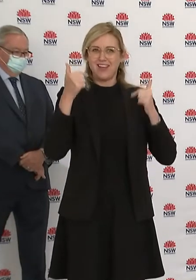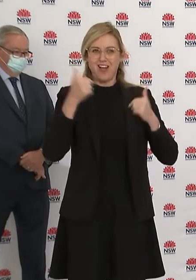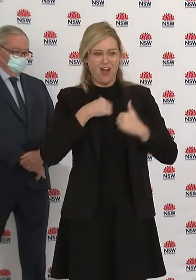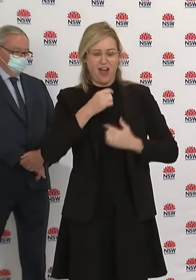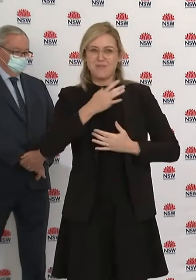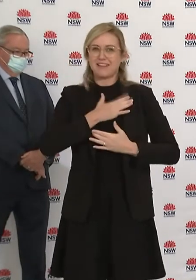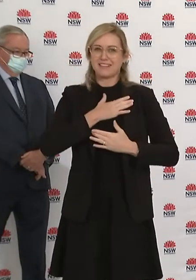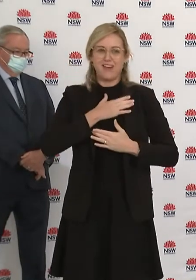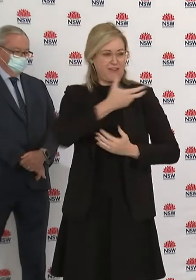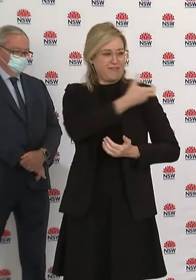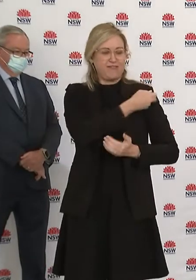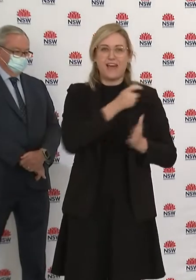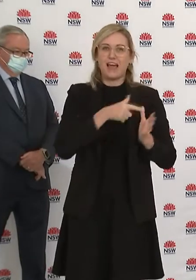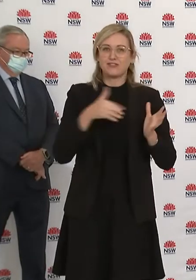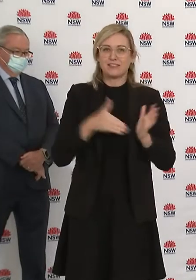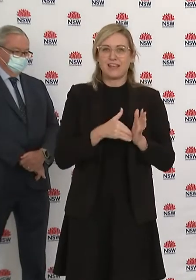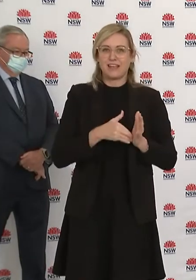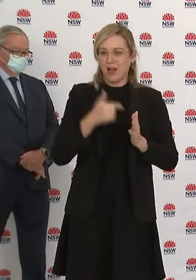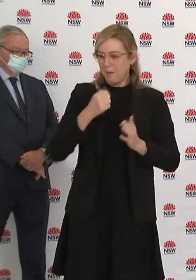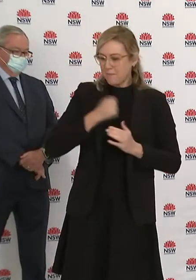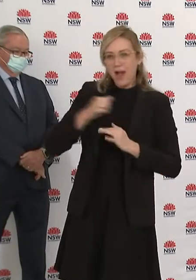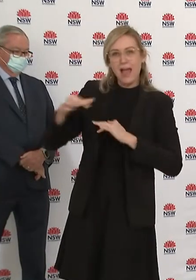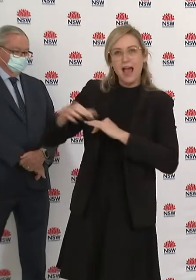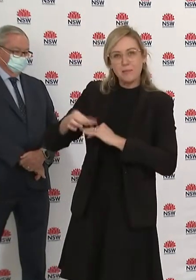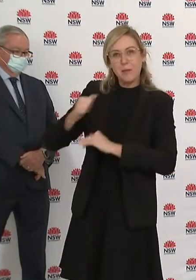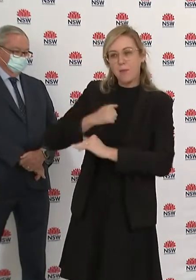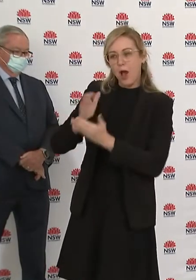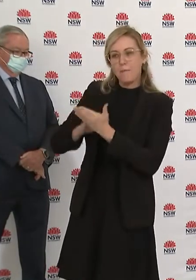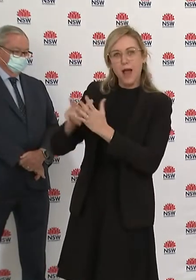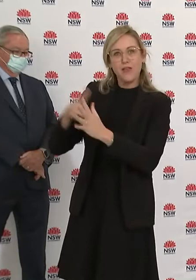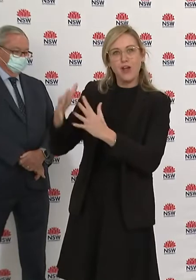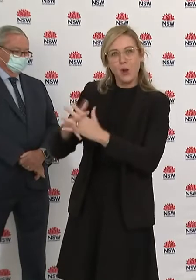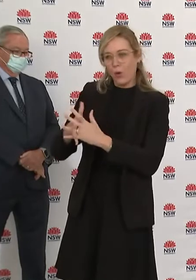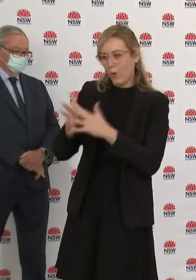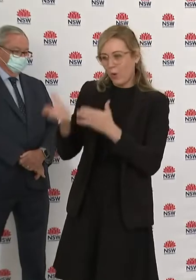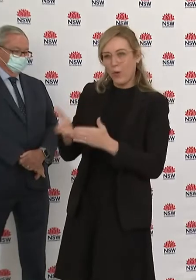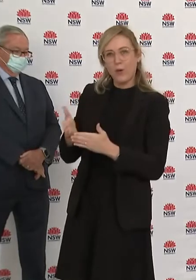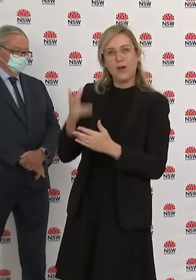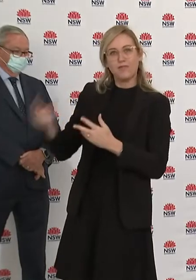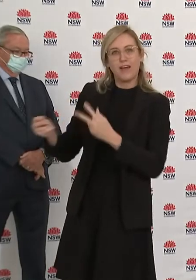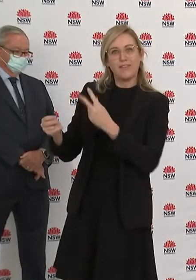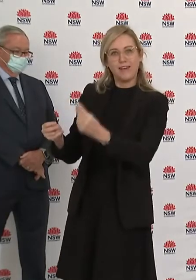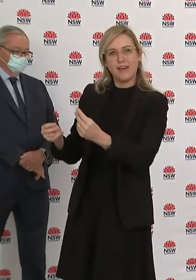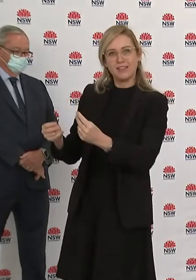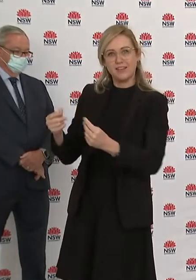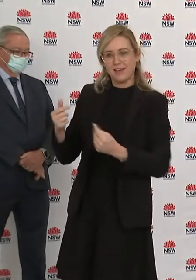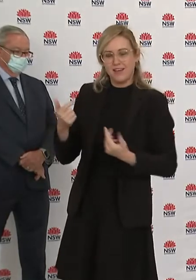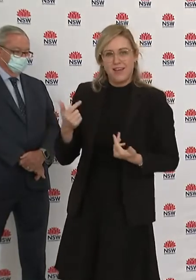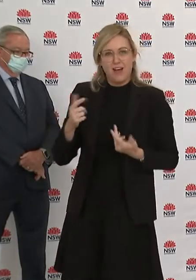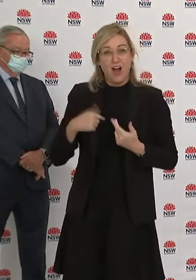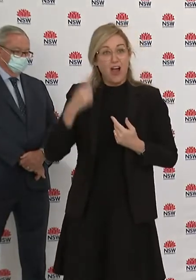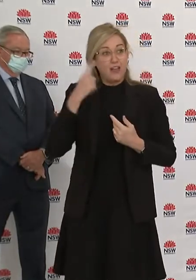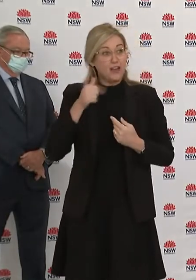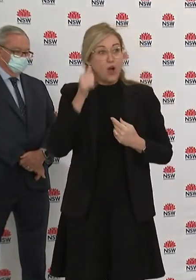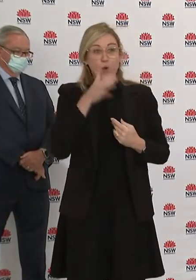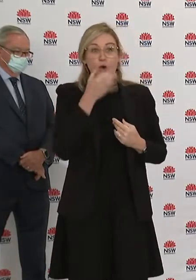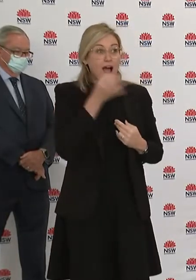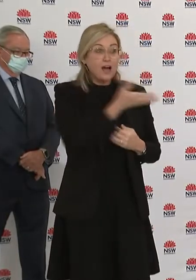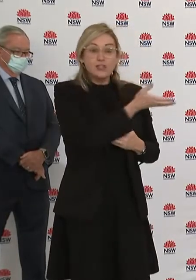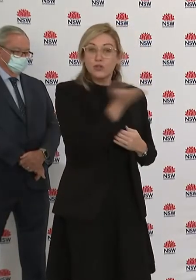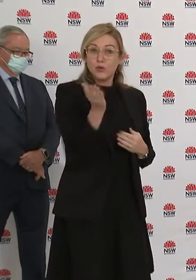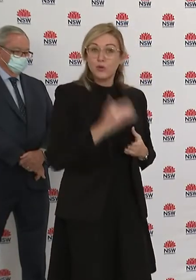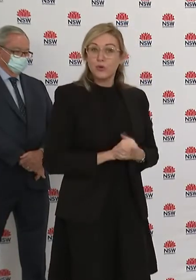someone that they care about if they had concerns that the risks of AstraZeneca are infinitesimally